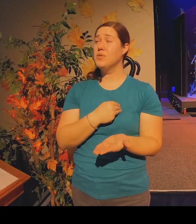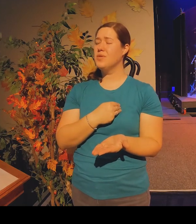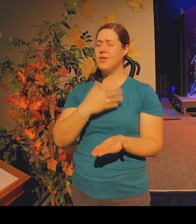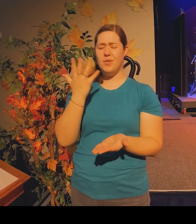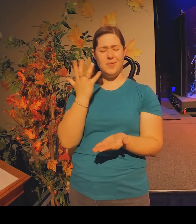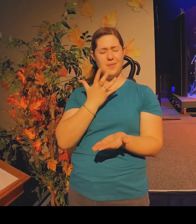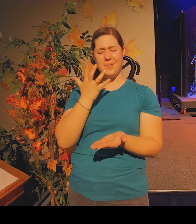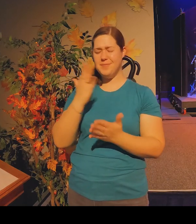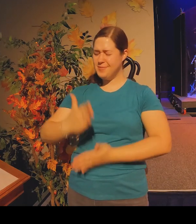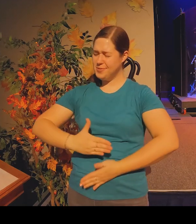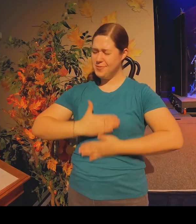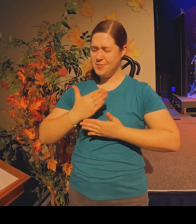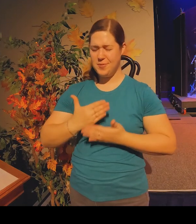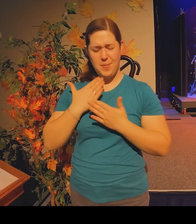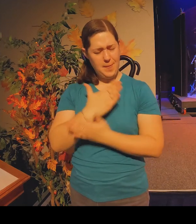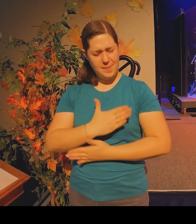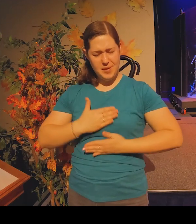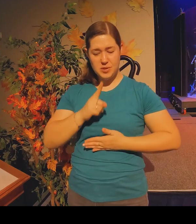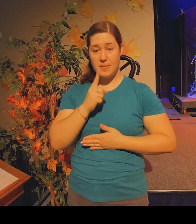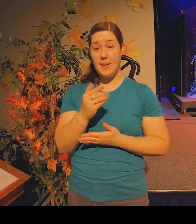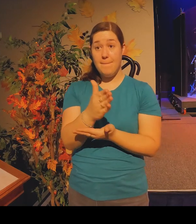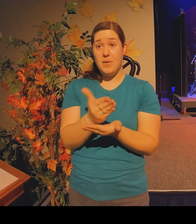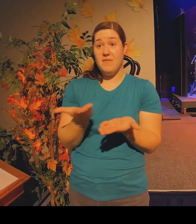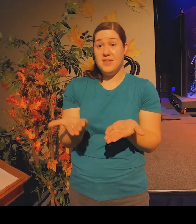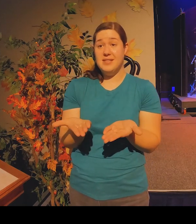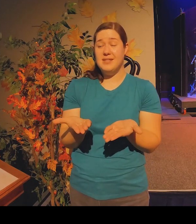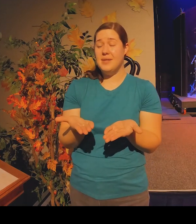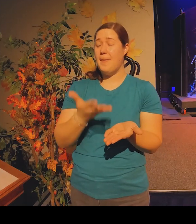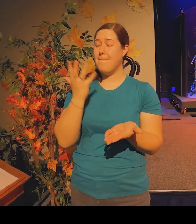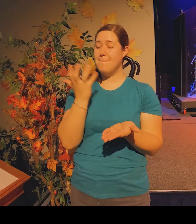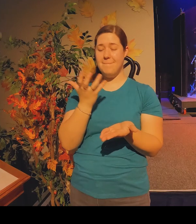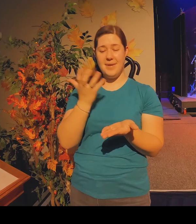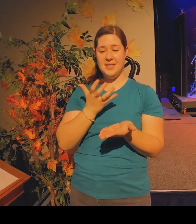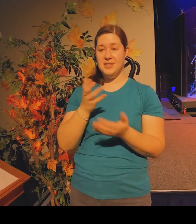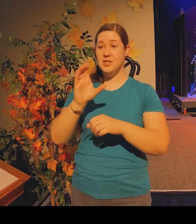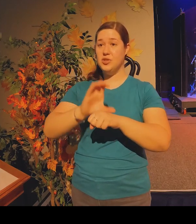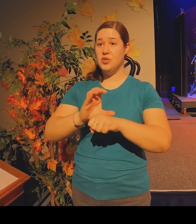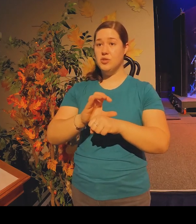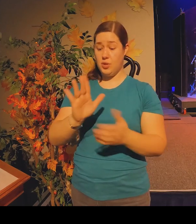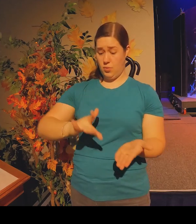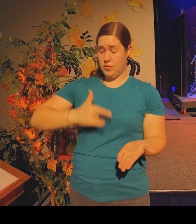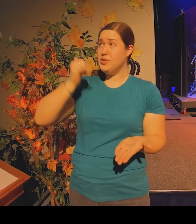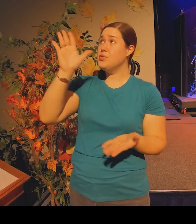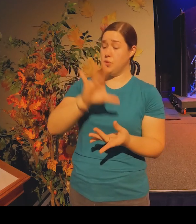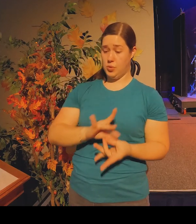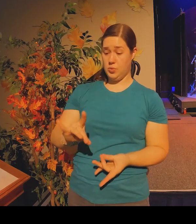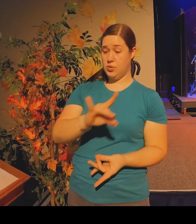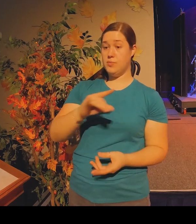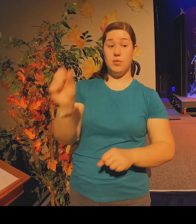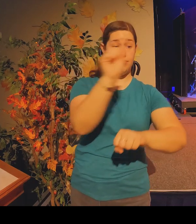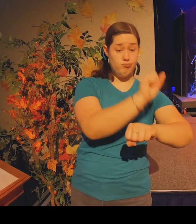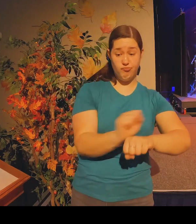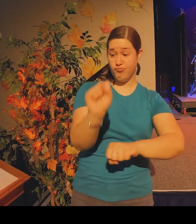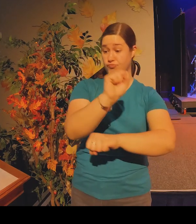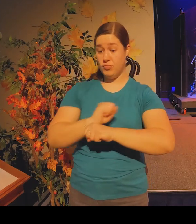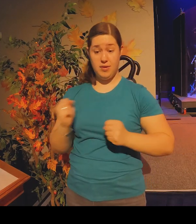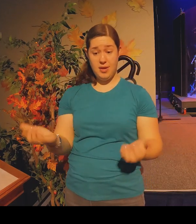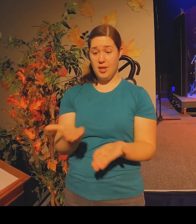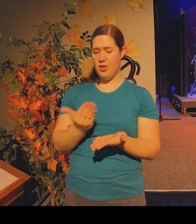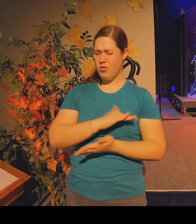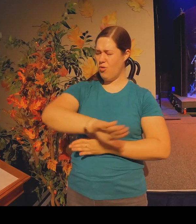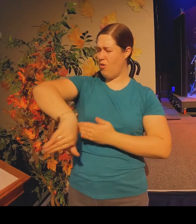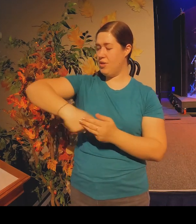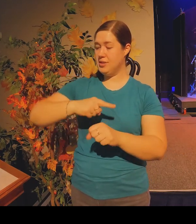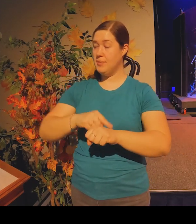and a pleasure, Lord, to be part of this amazing church, and we sense your Spirit working through it all the time. And now, Lord, you have given to me the